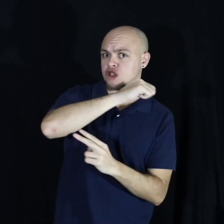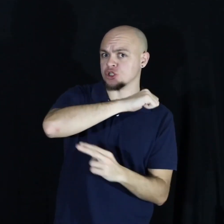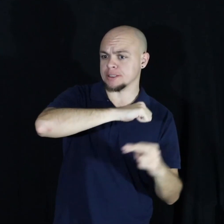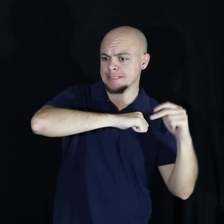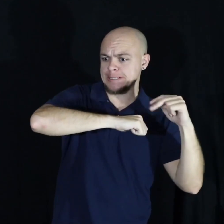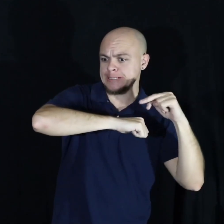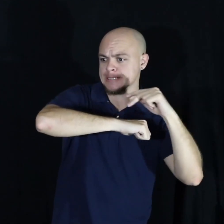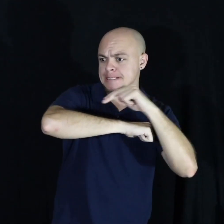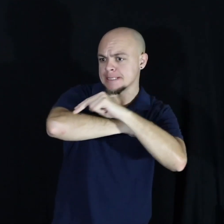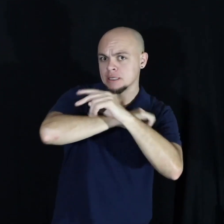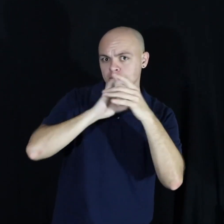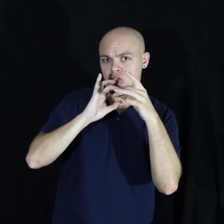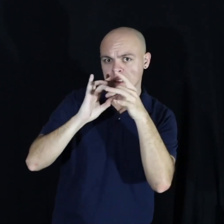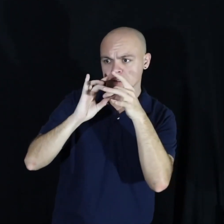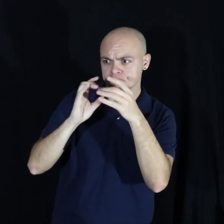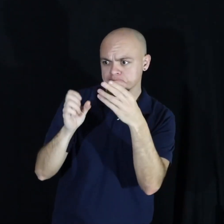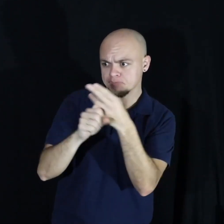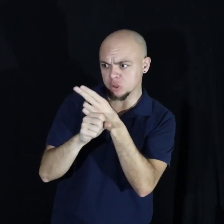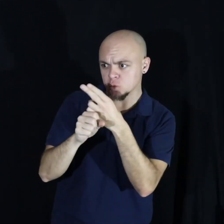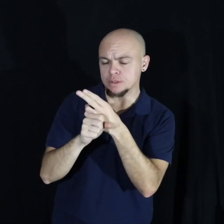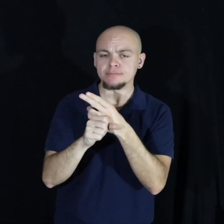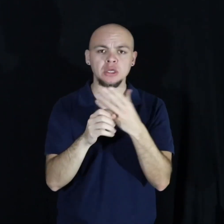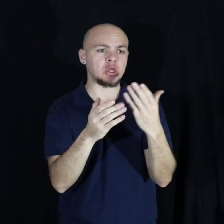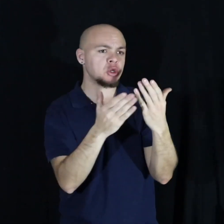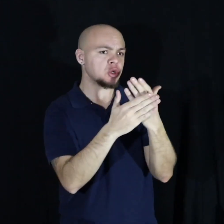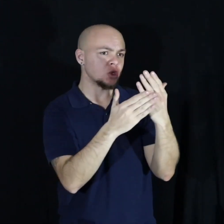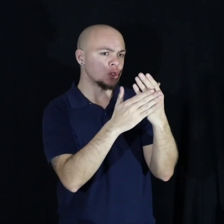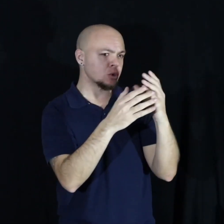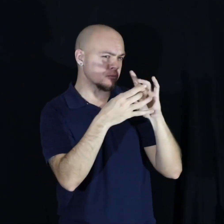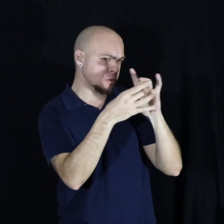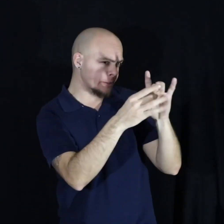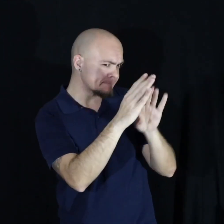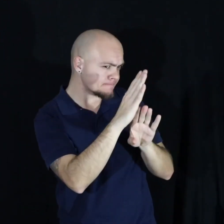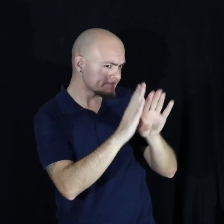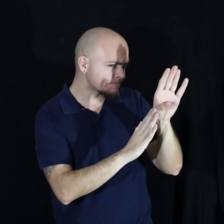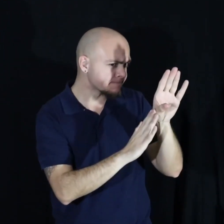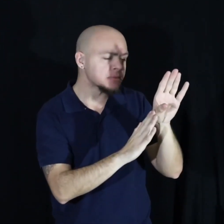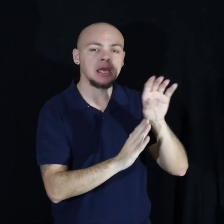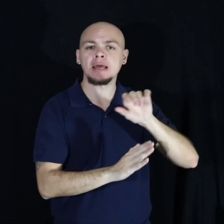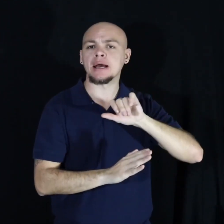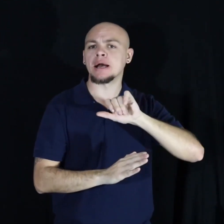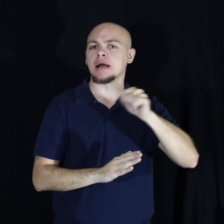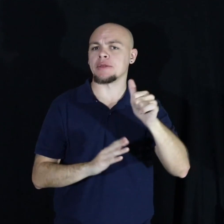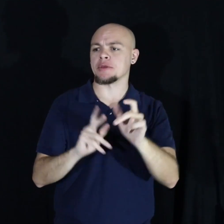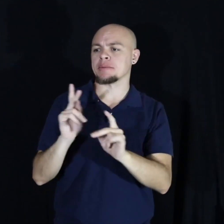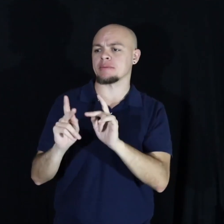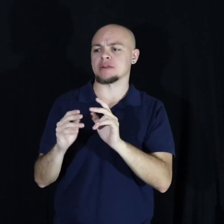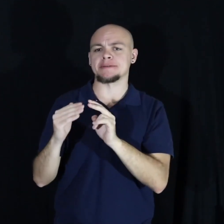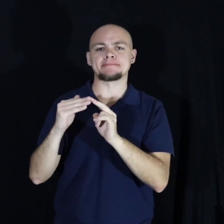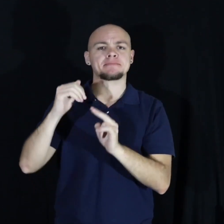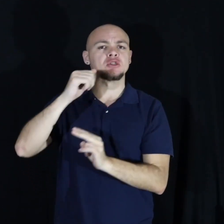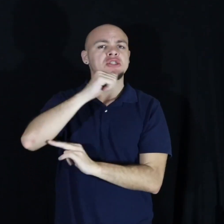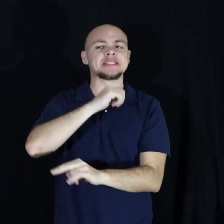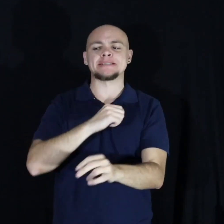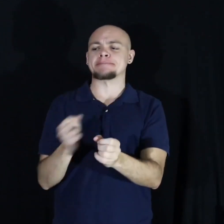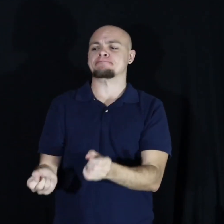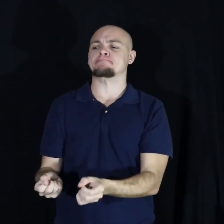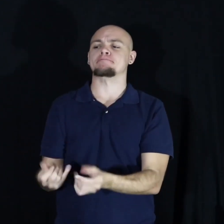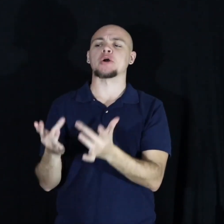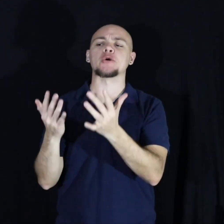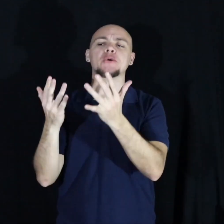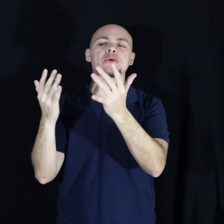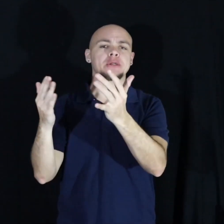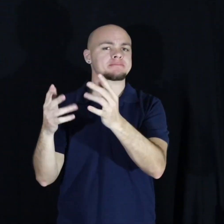to build new bridges, and to burn others in order to seize